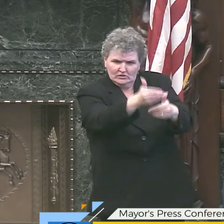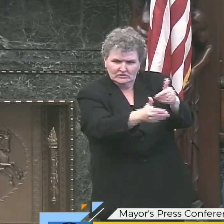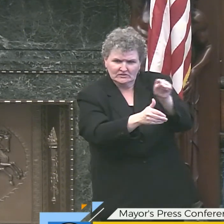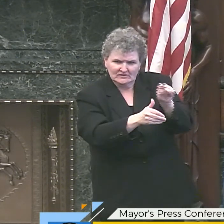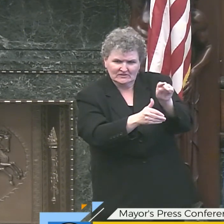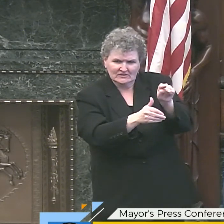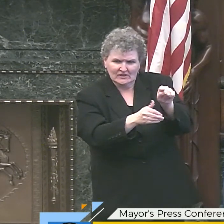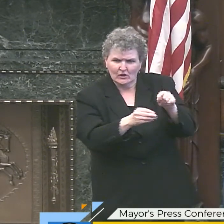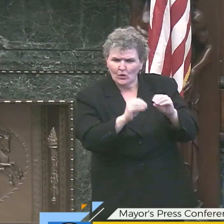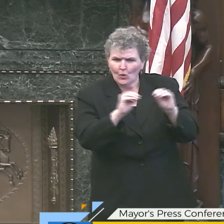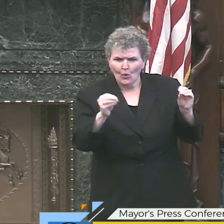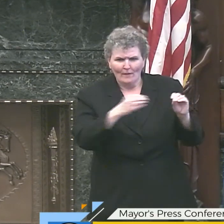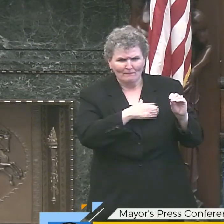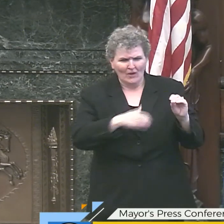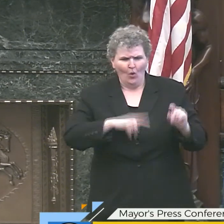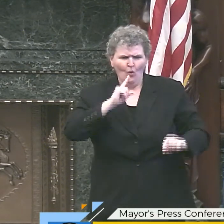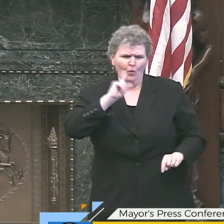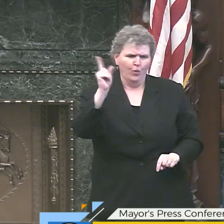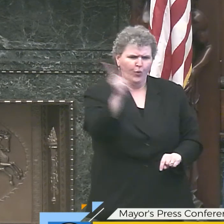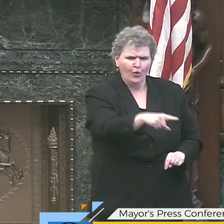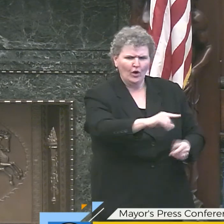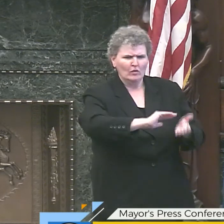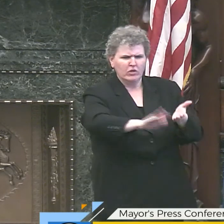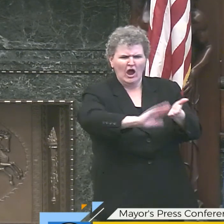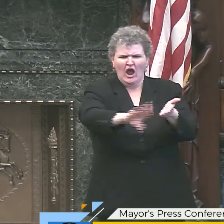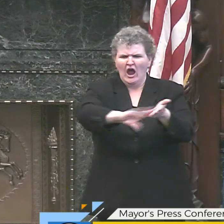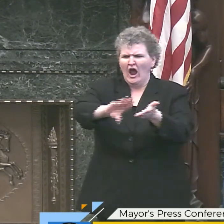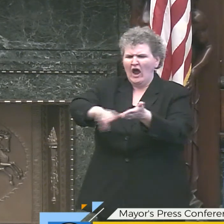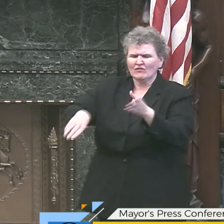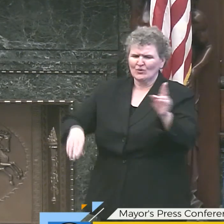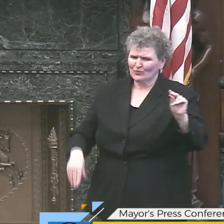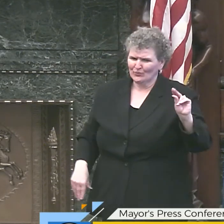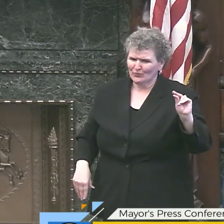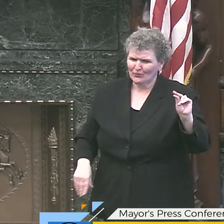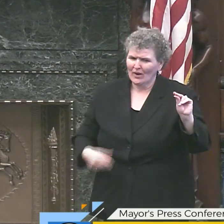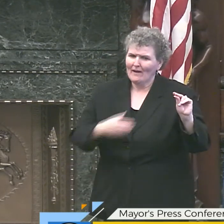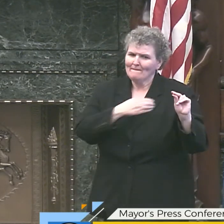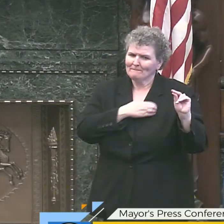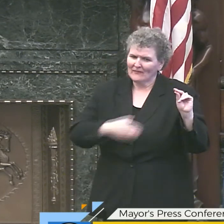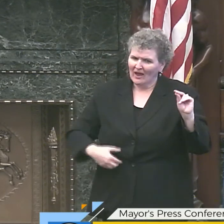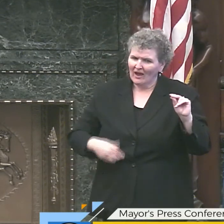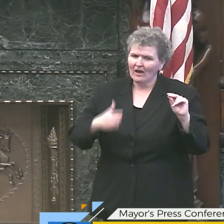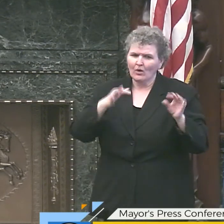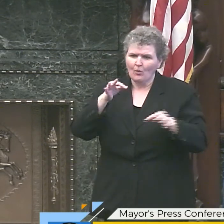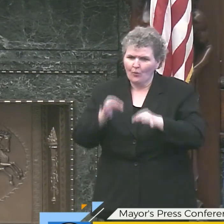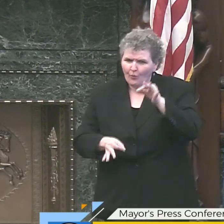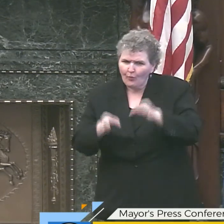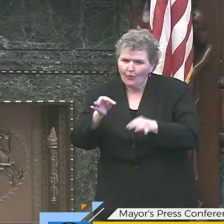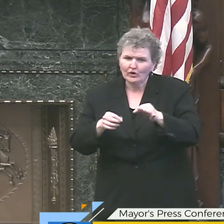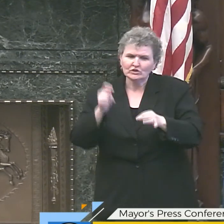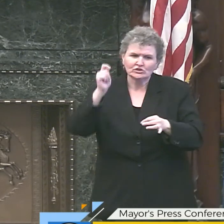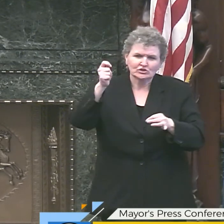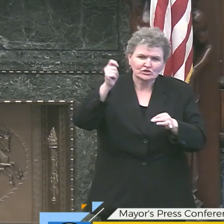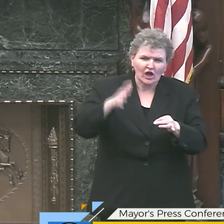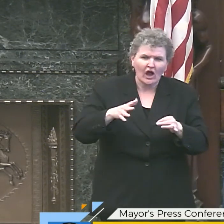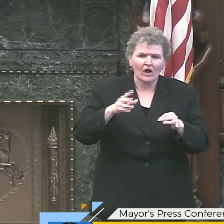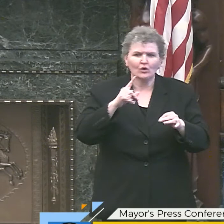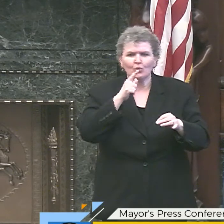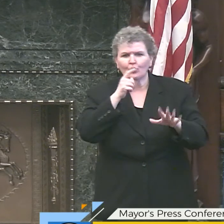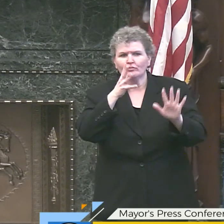make that order, and the court needs to be involved. The court placed the people there in the first place under a judge's order, and the judge's order is needed to